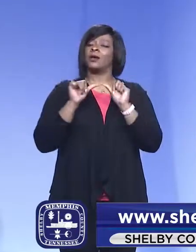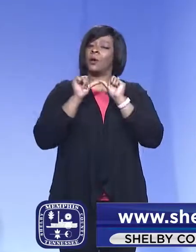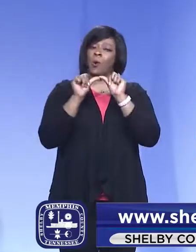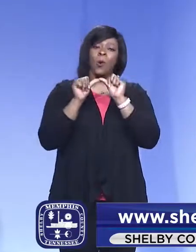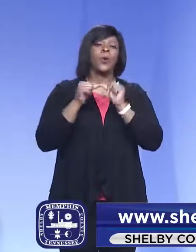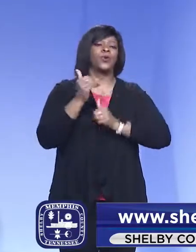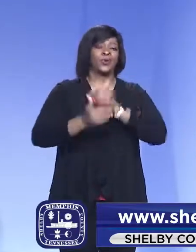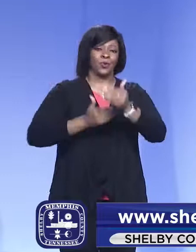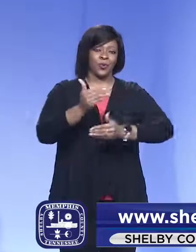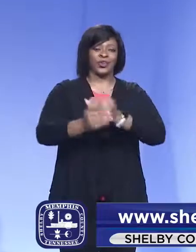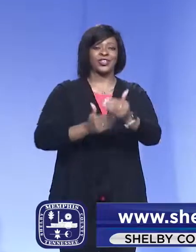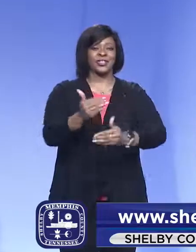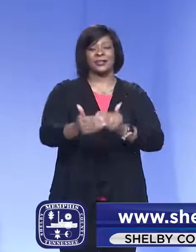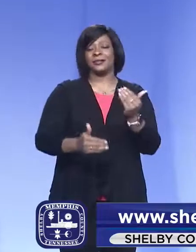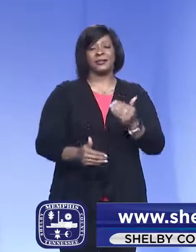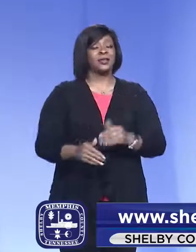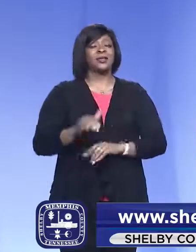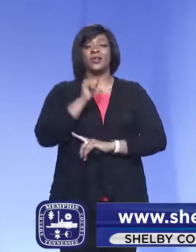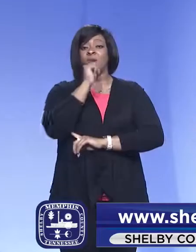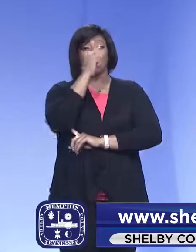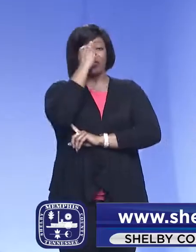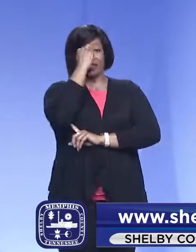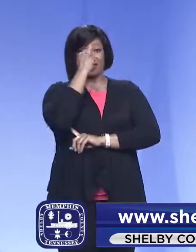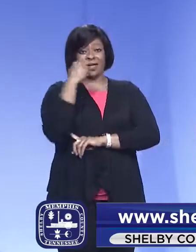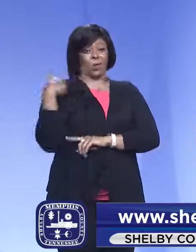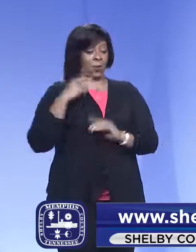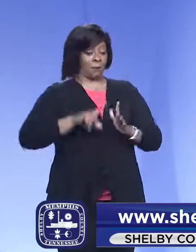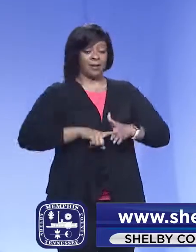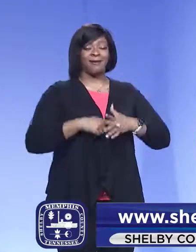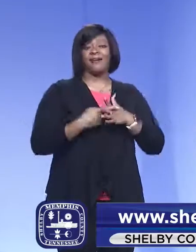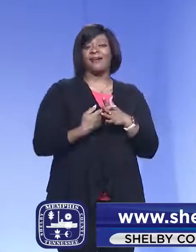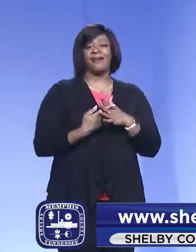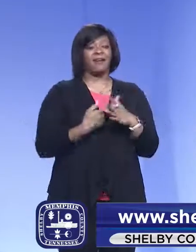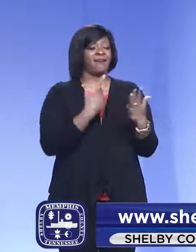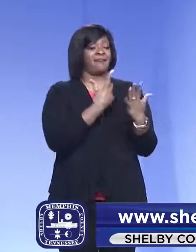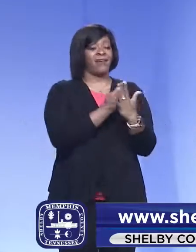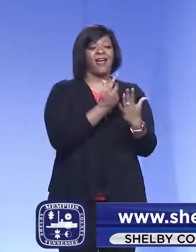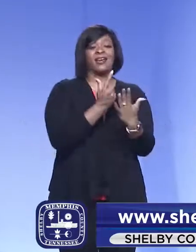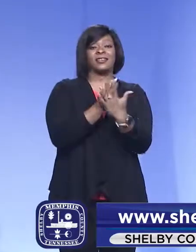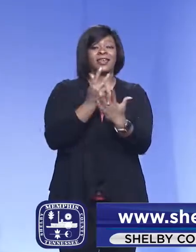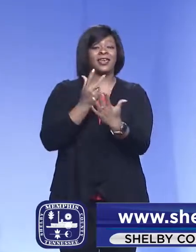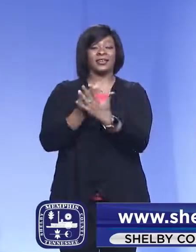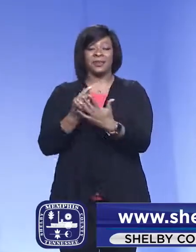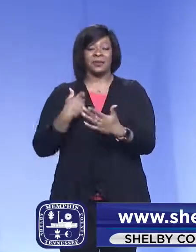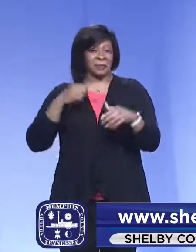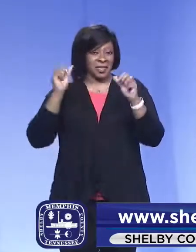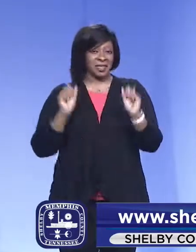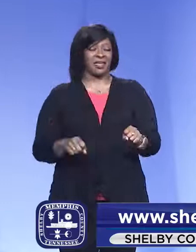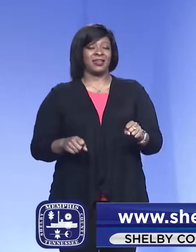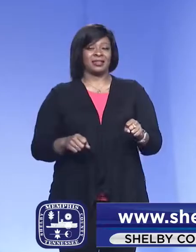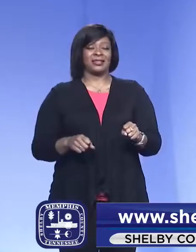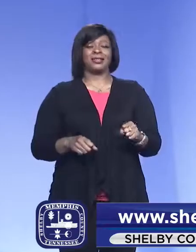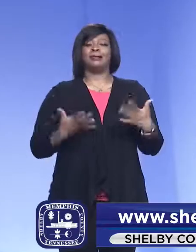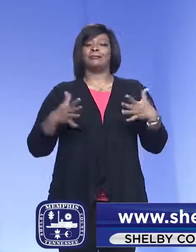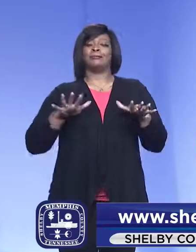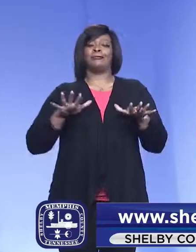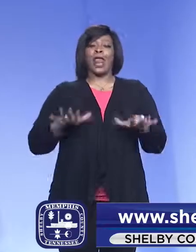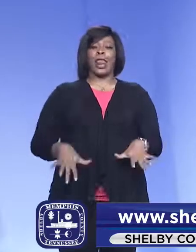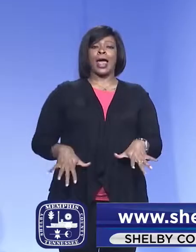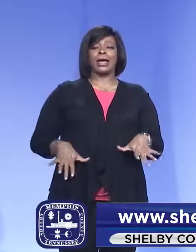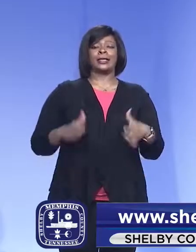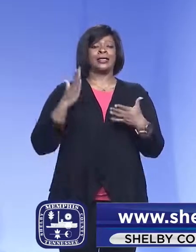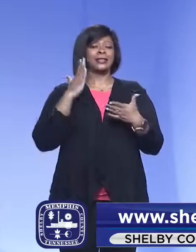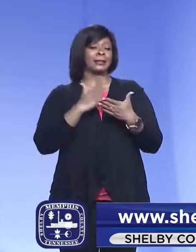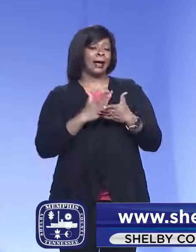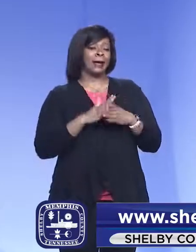course. Do not think that because we began the vaccination that we can now relax and